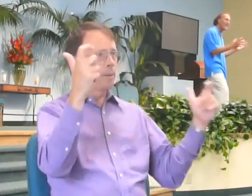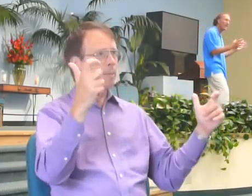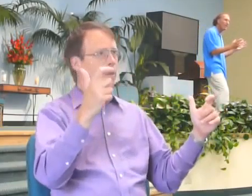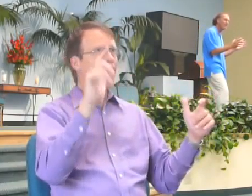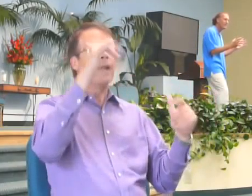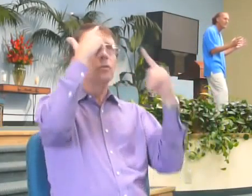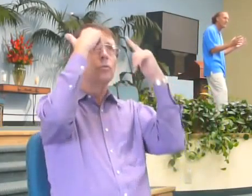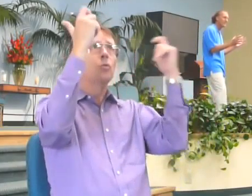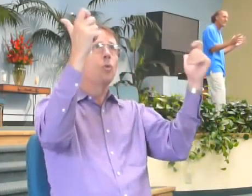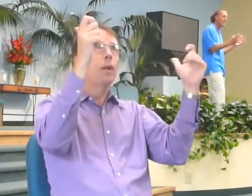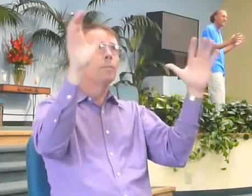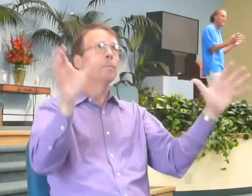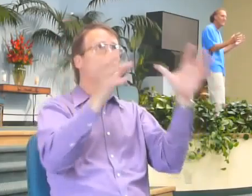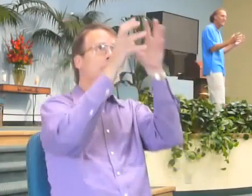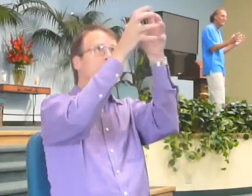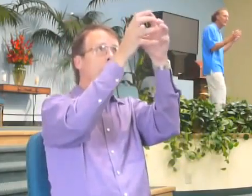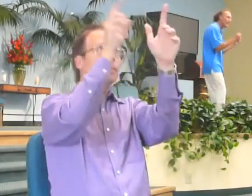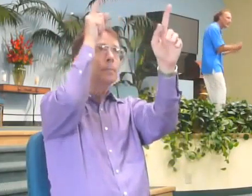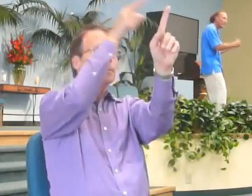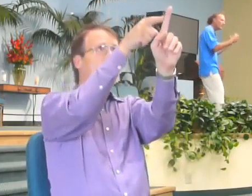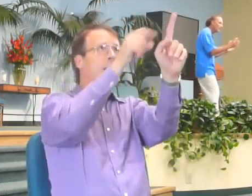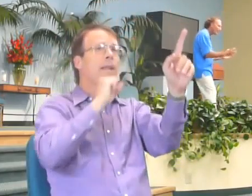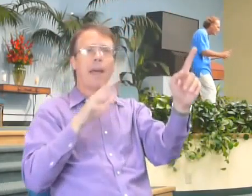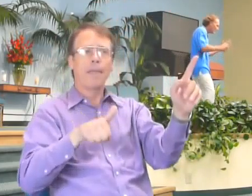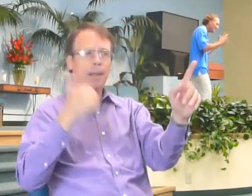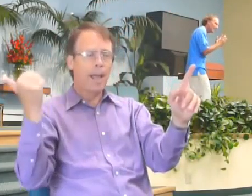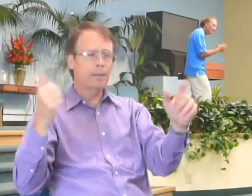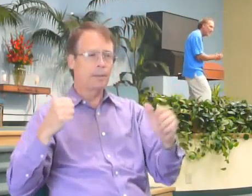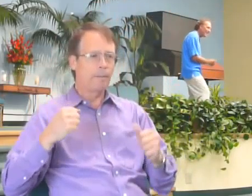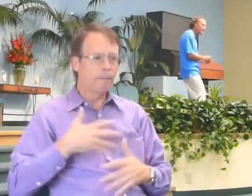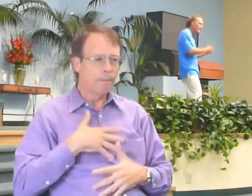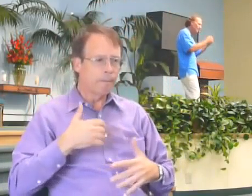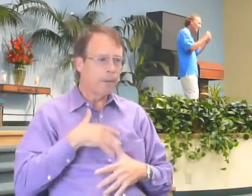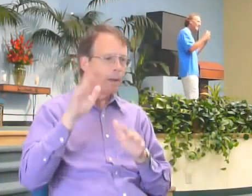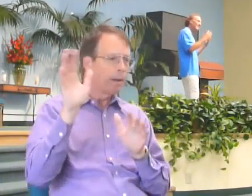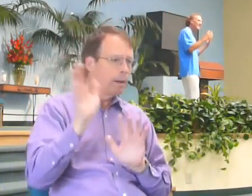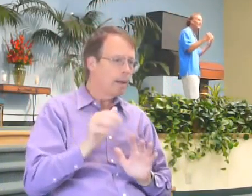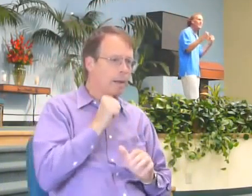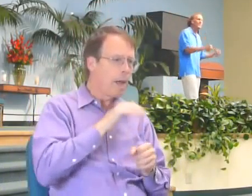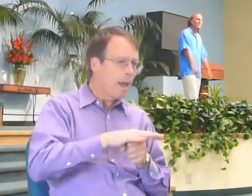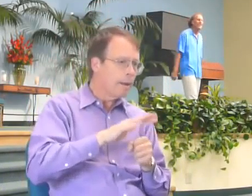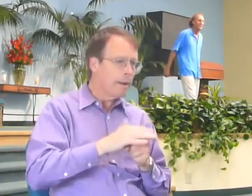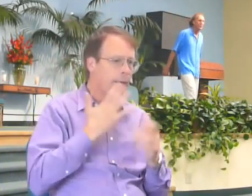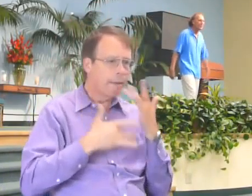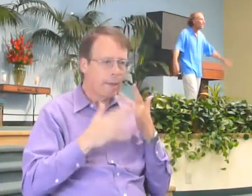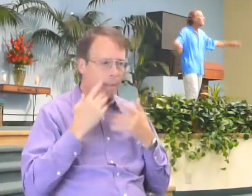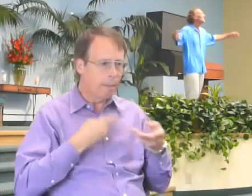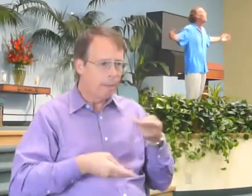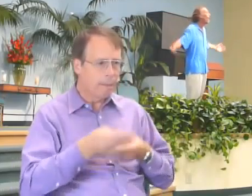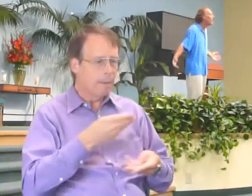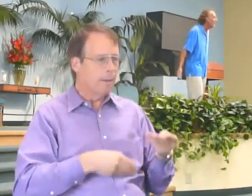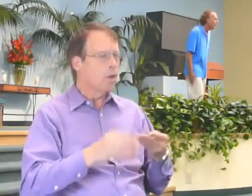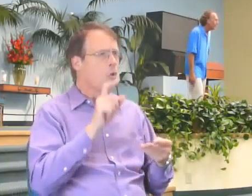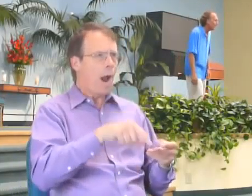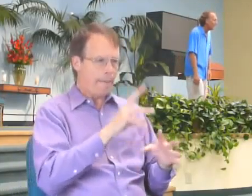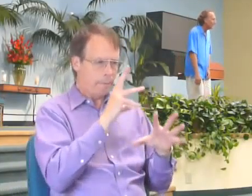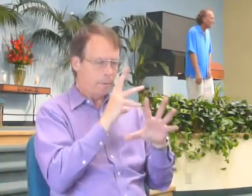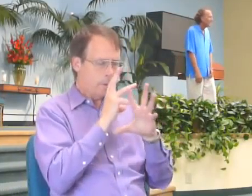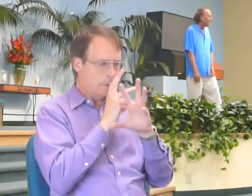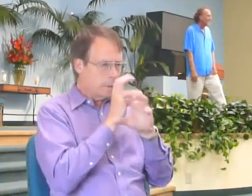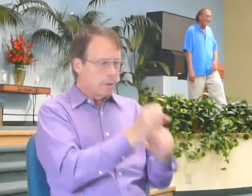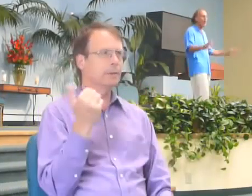Your dream is very important for me. For all of You have to be captivated by it. You have to be spellbound